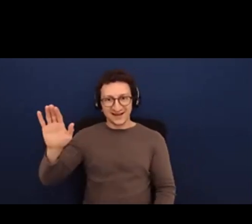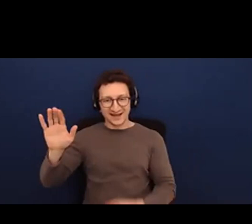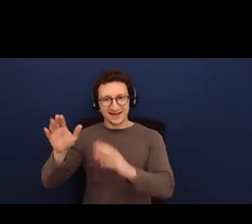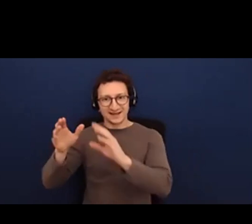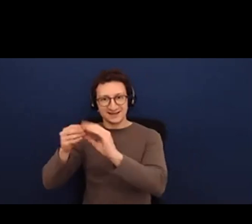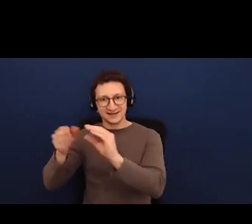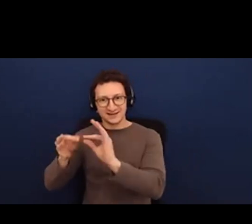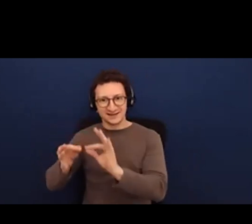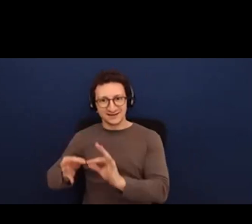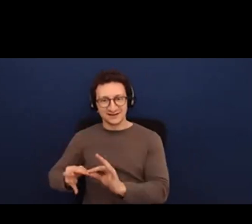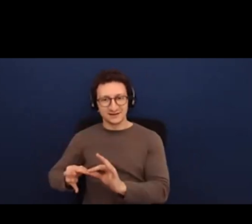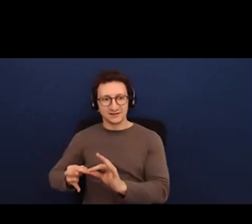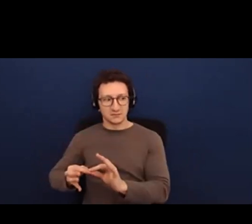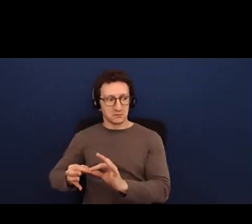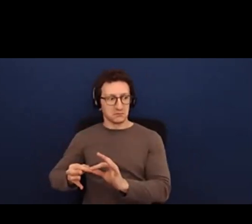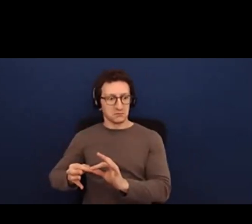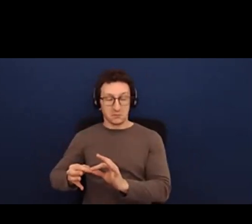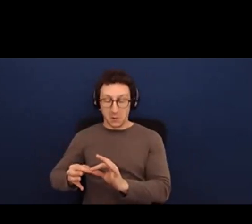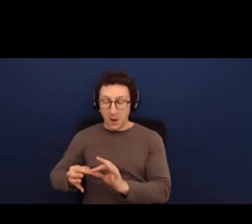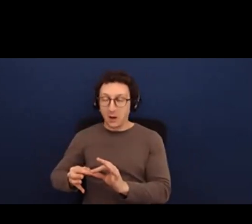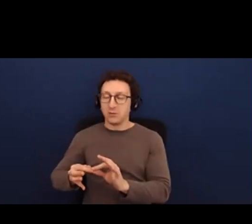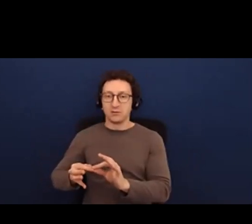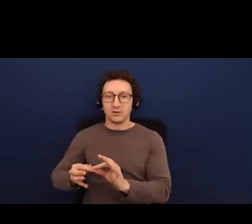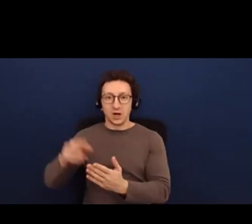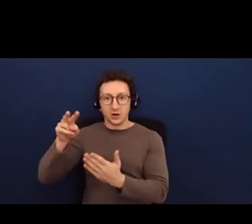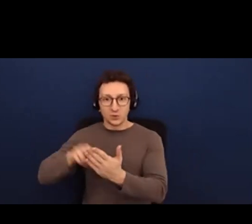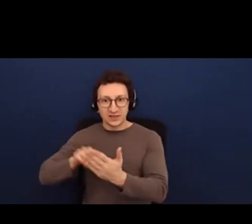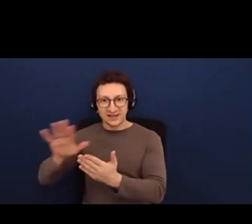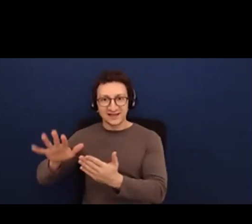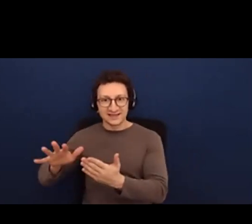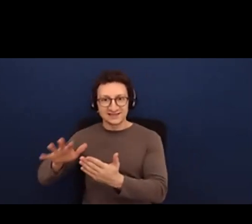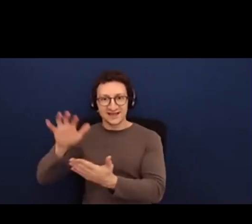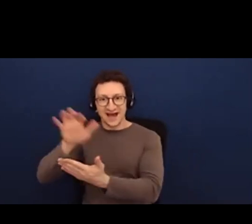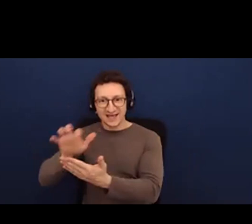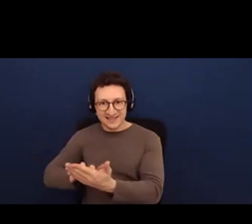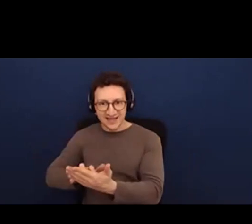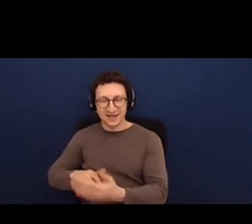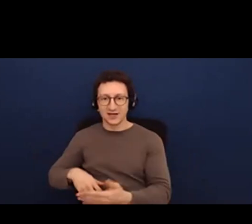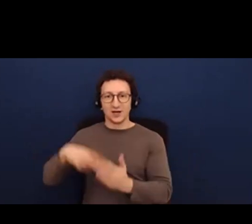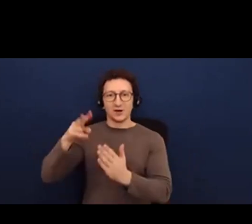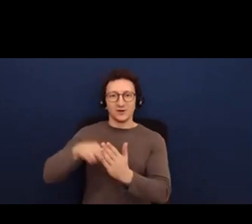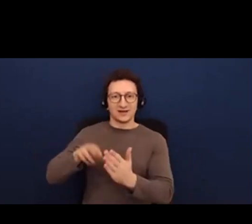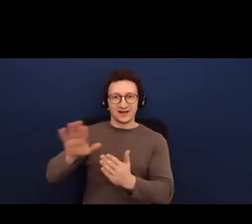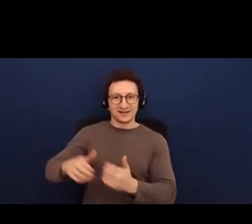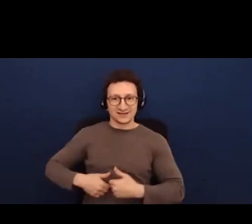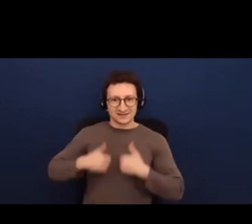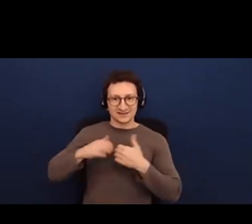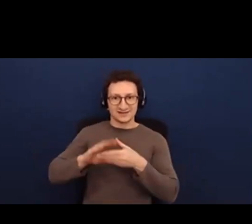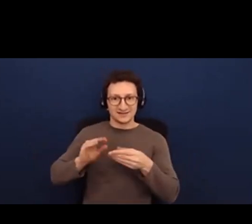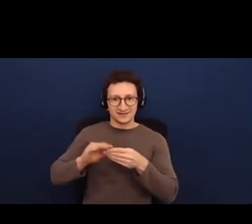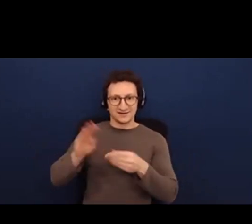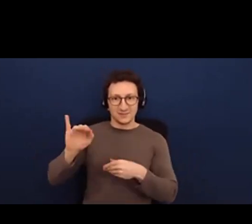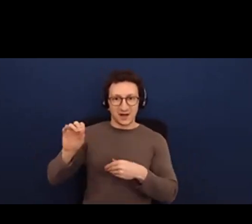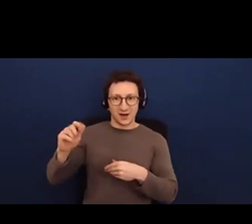to read Emerson's essays, which I did. And I have to read Emerson's biography, which I did. I got knee deep into